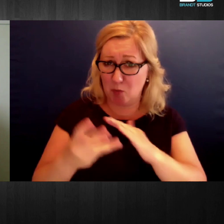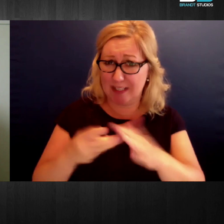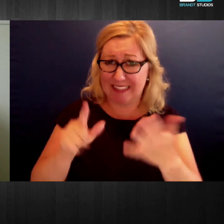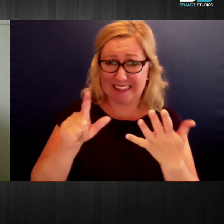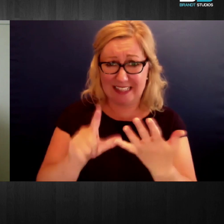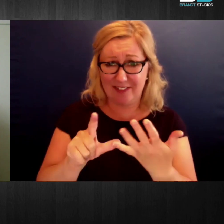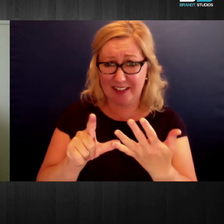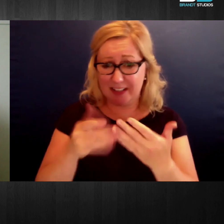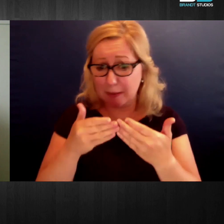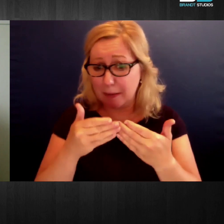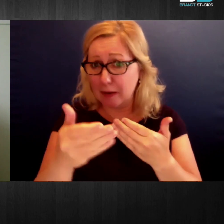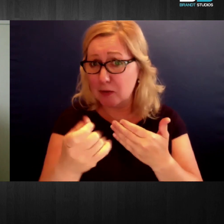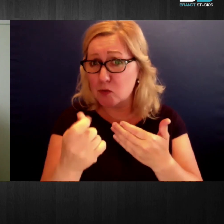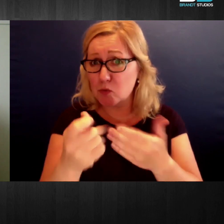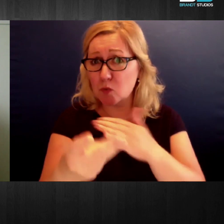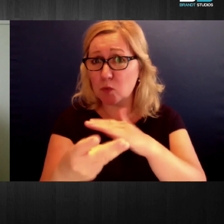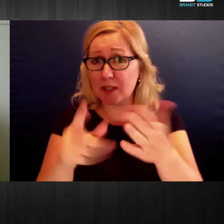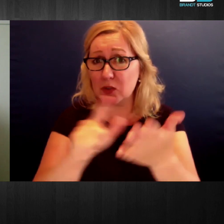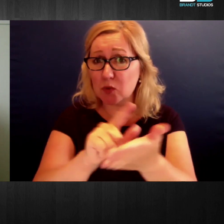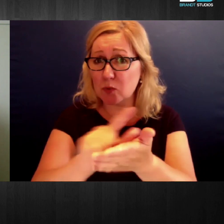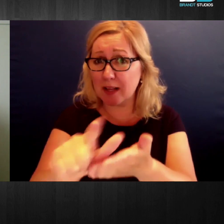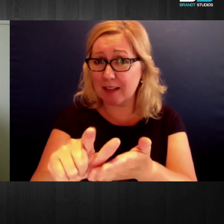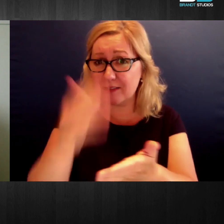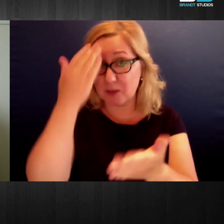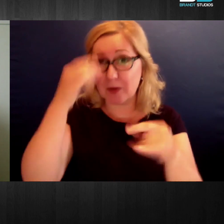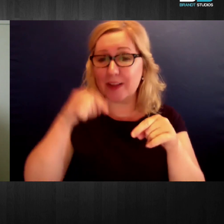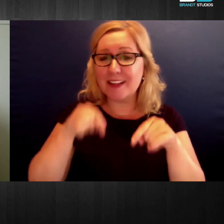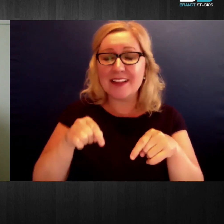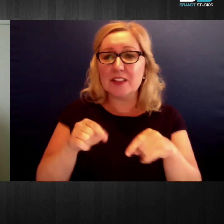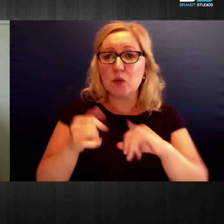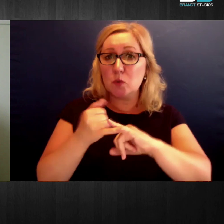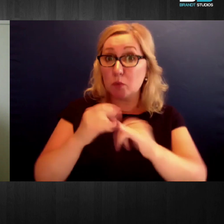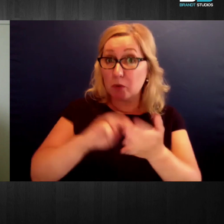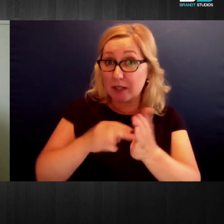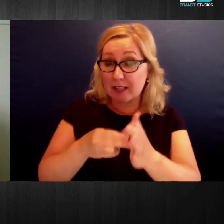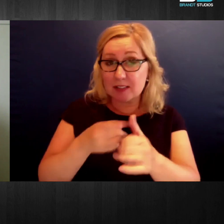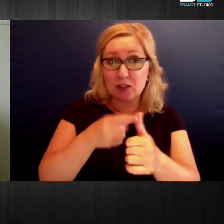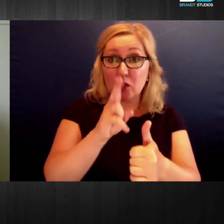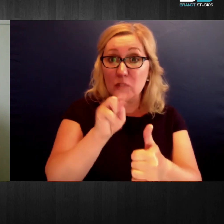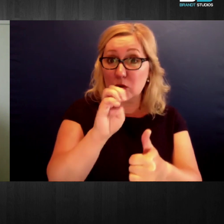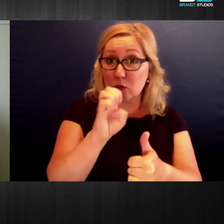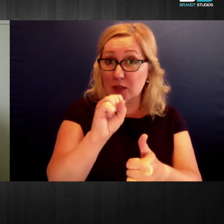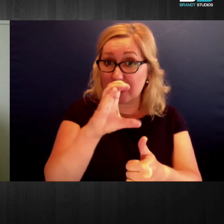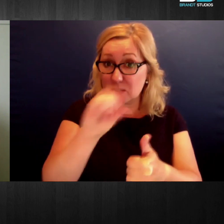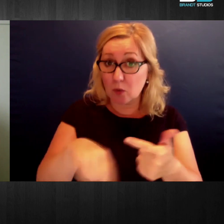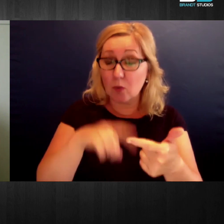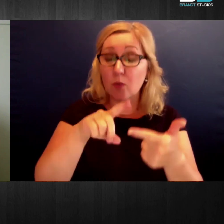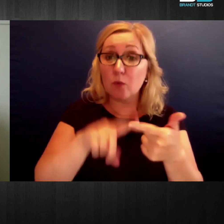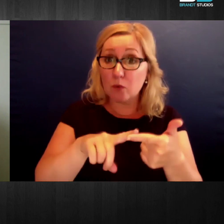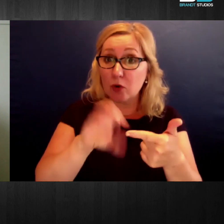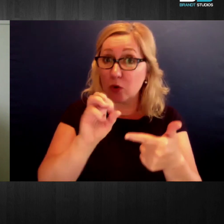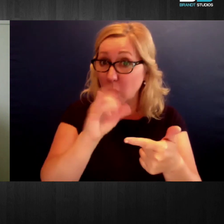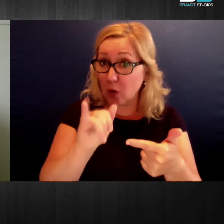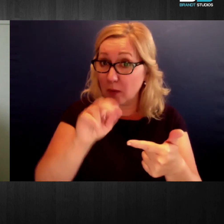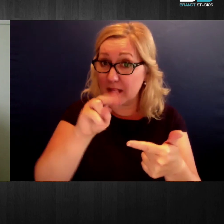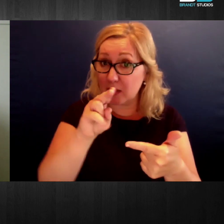UNESCO, National University of Ireland, Galway, Penn State, the Life Course Institute at NUI Galway, and the Child and